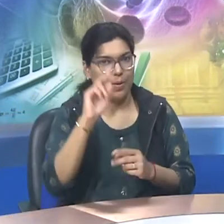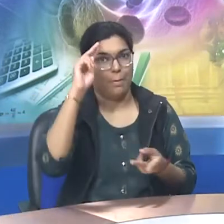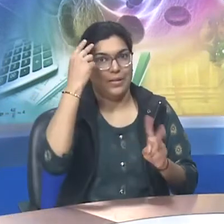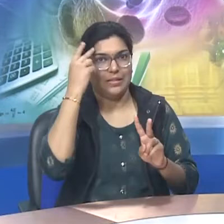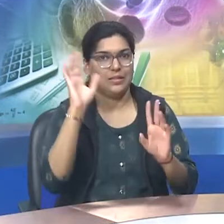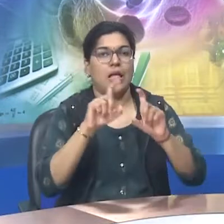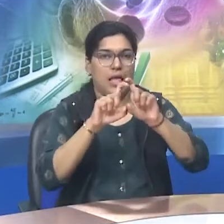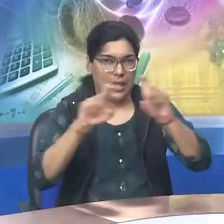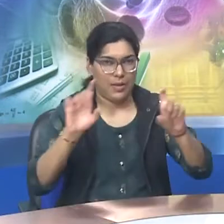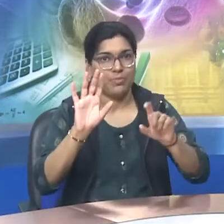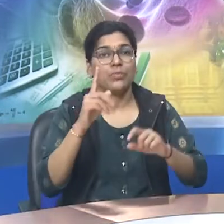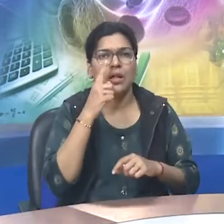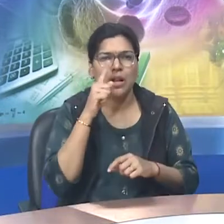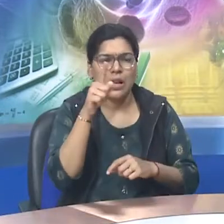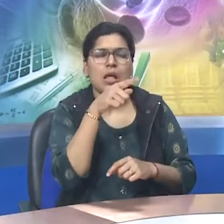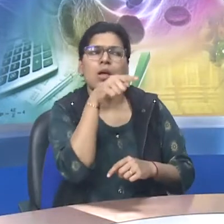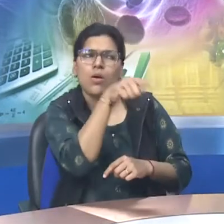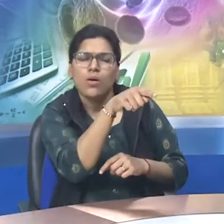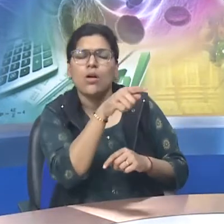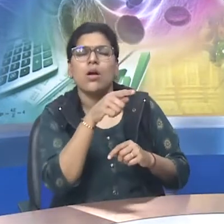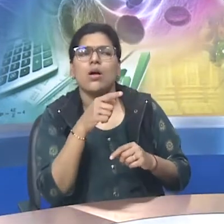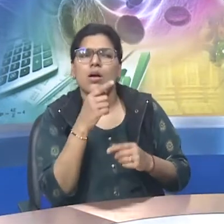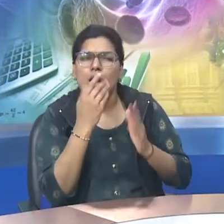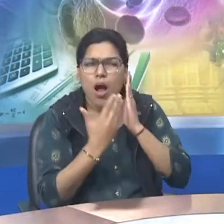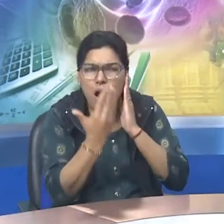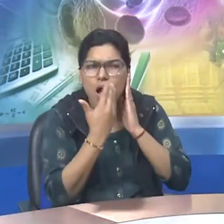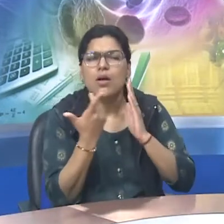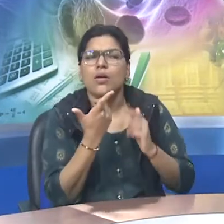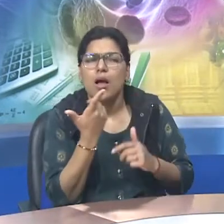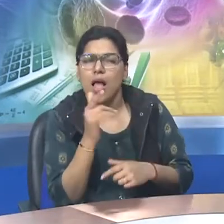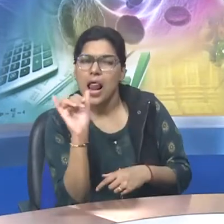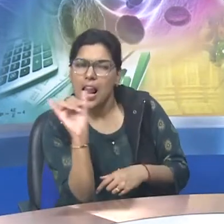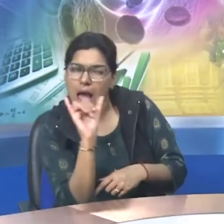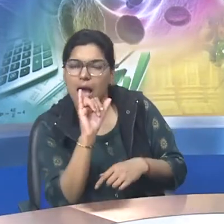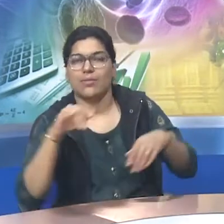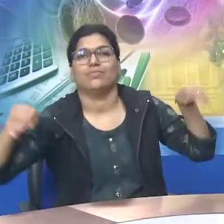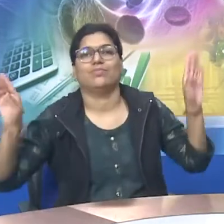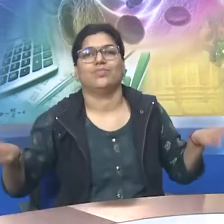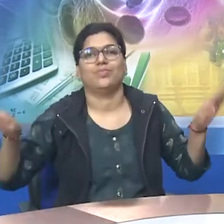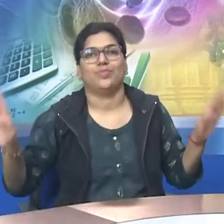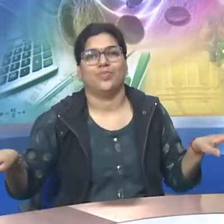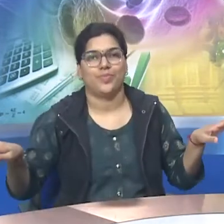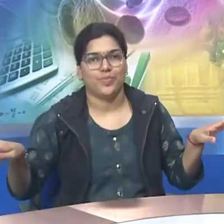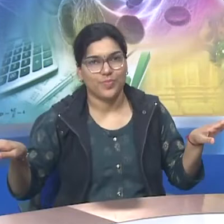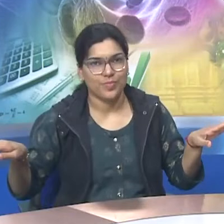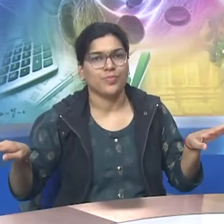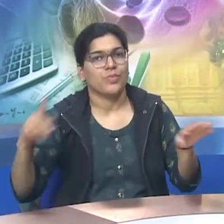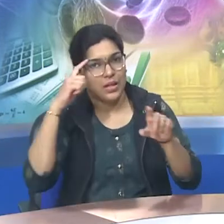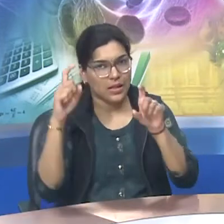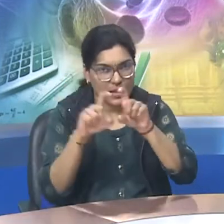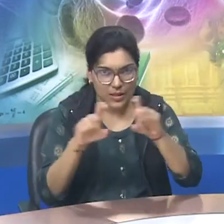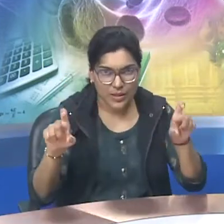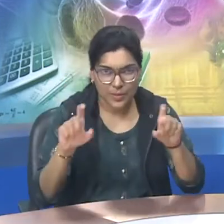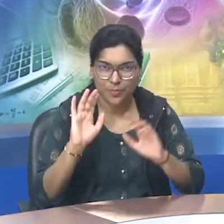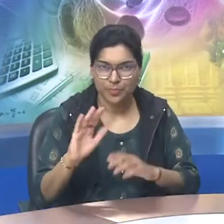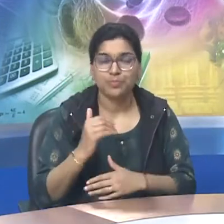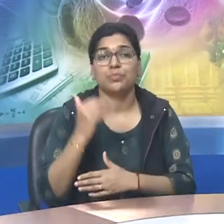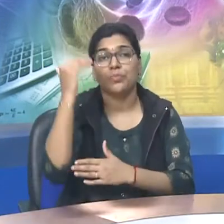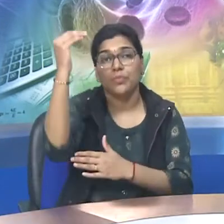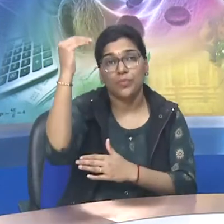So it also means There is a comparison of